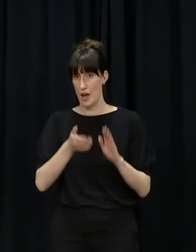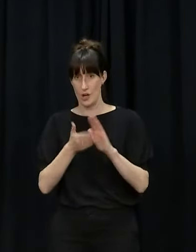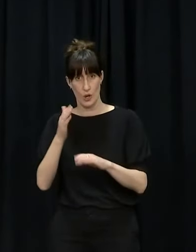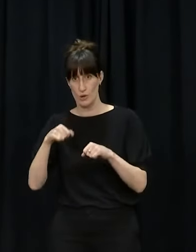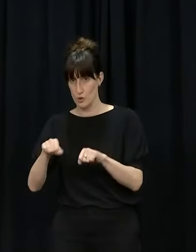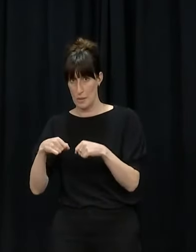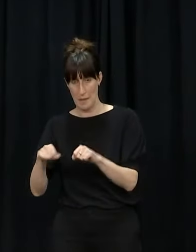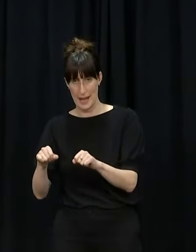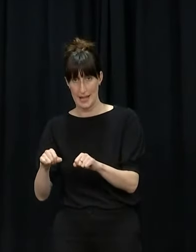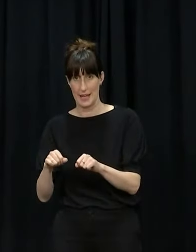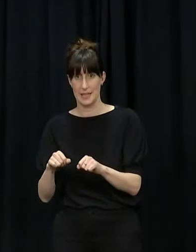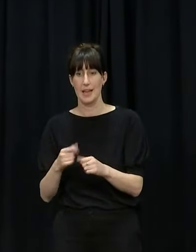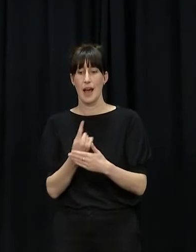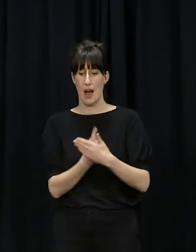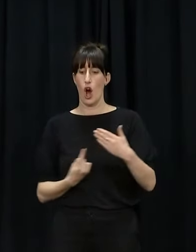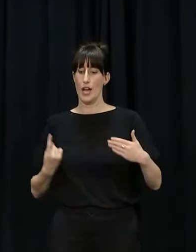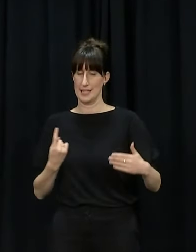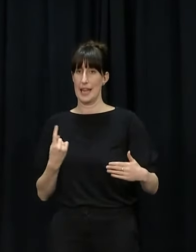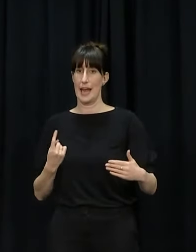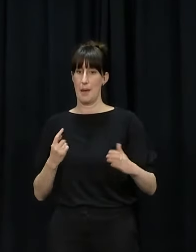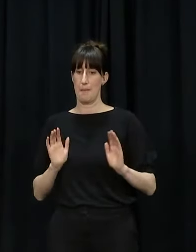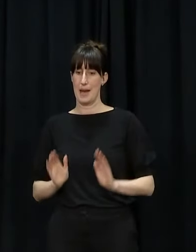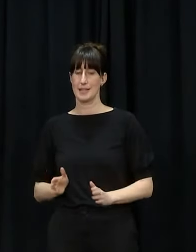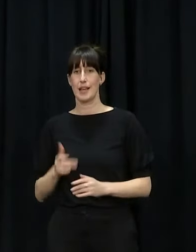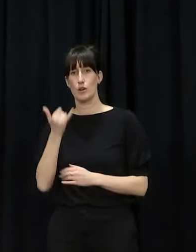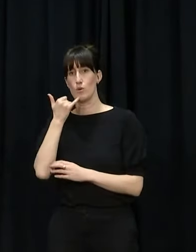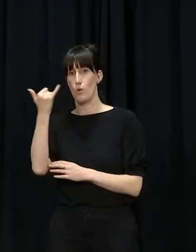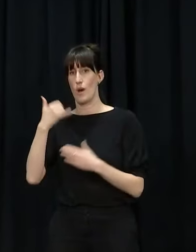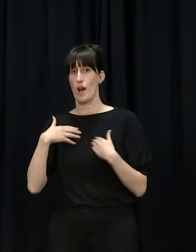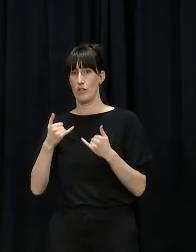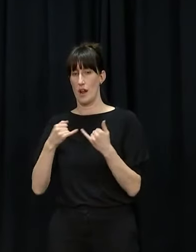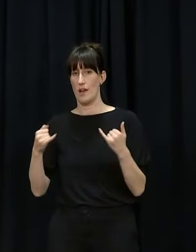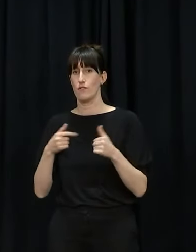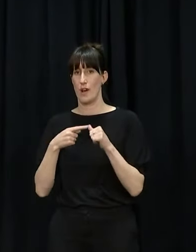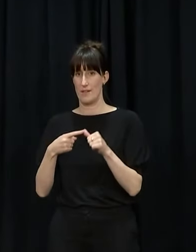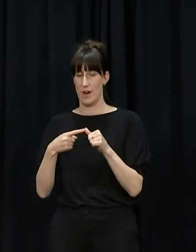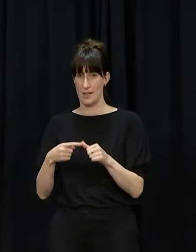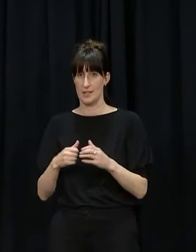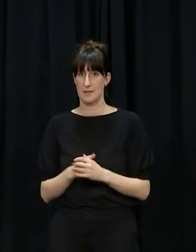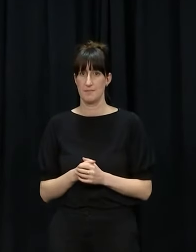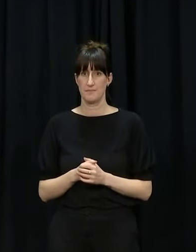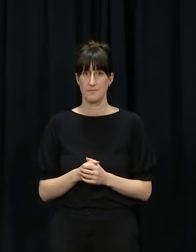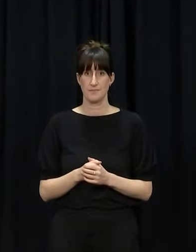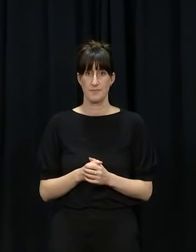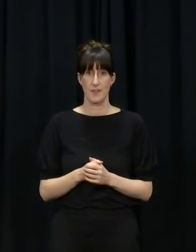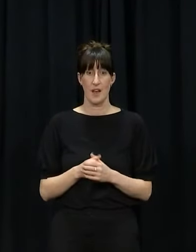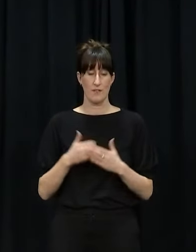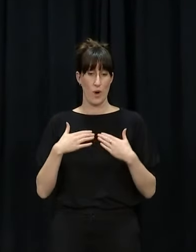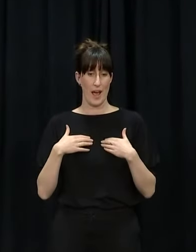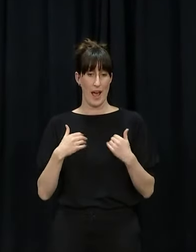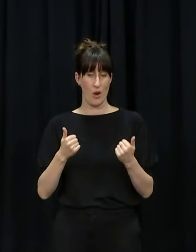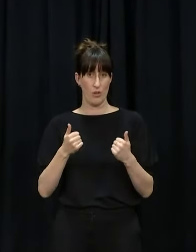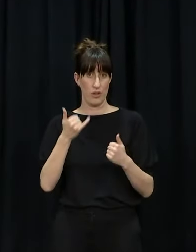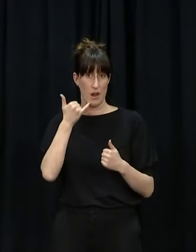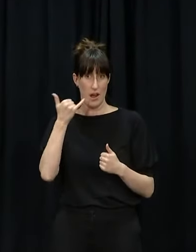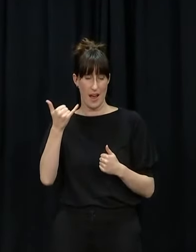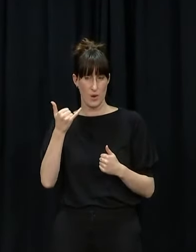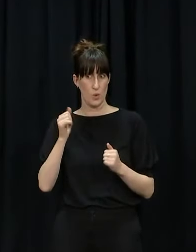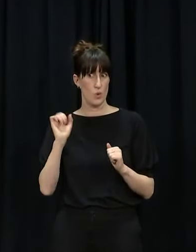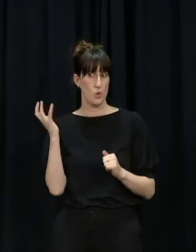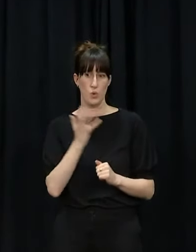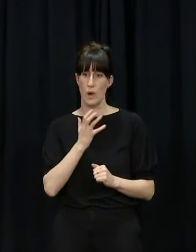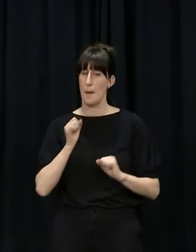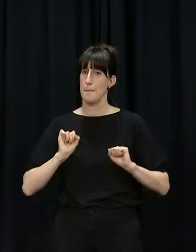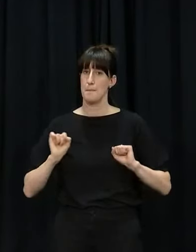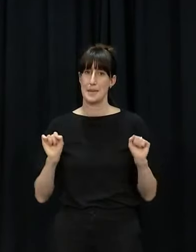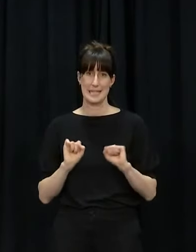that, while you're isolating, call Healthline for advice. Busiest day for Healthline yesterday since April last